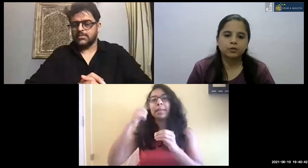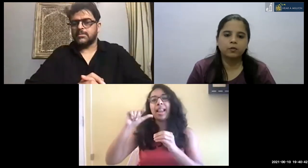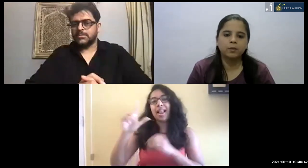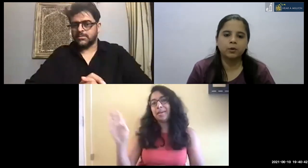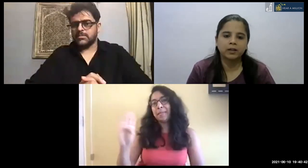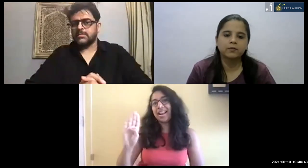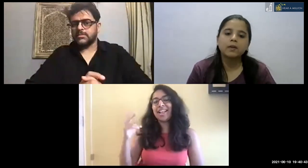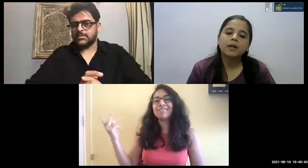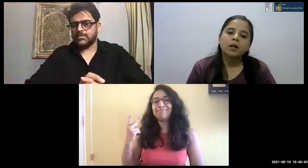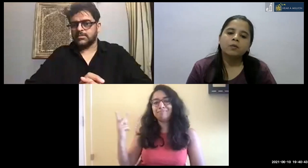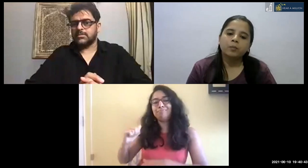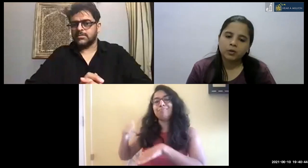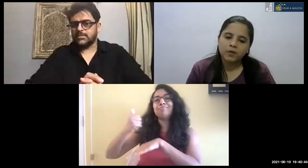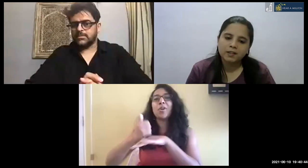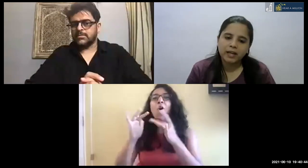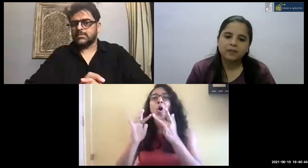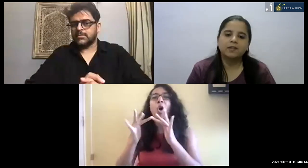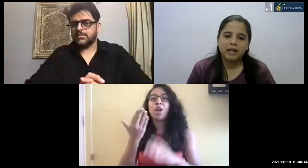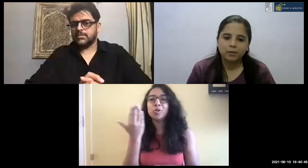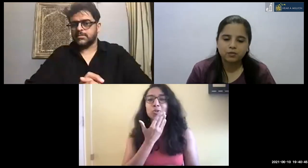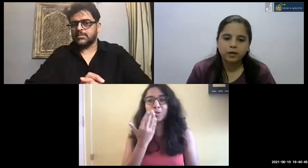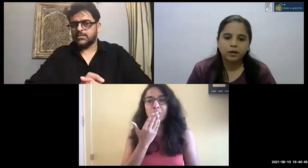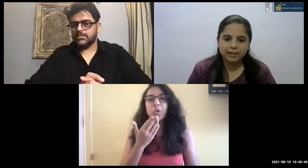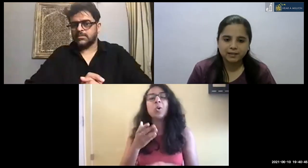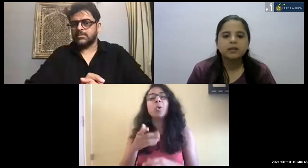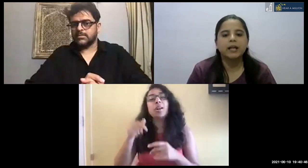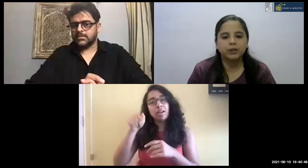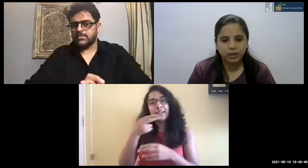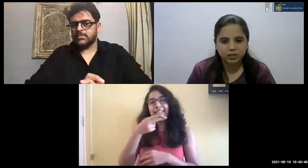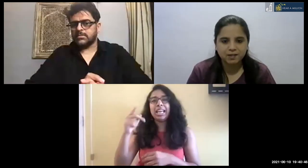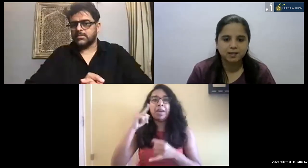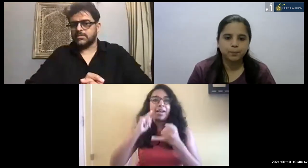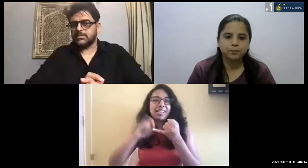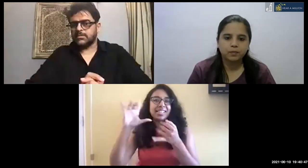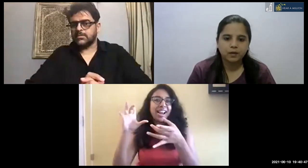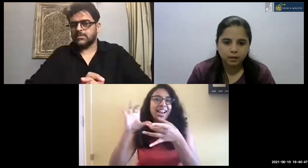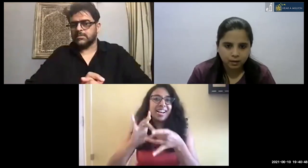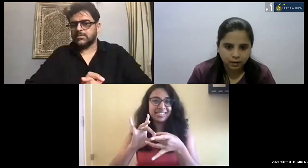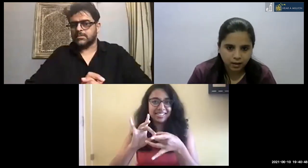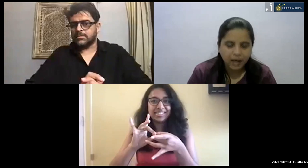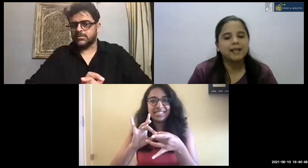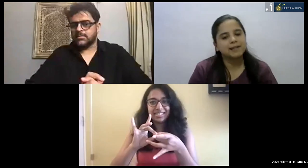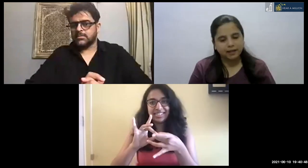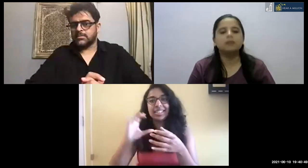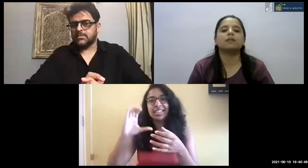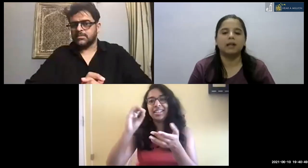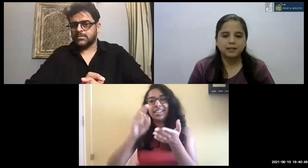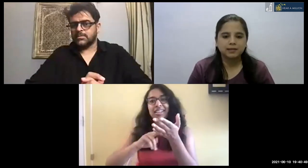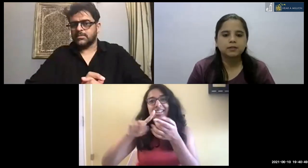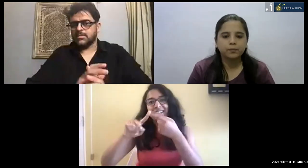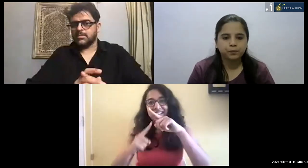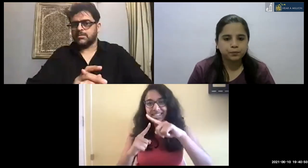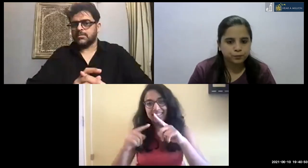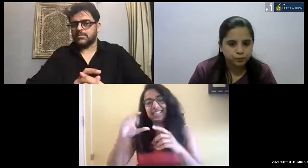Yeah, so both of us have established one online education system, ISL